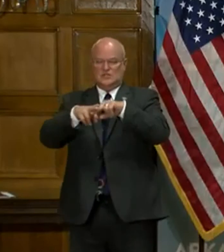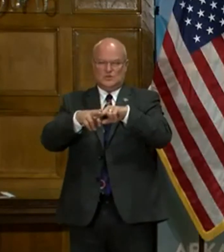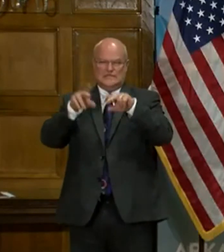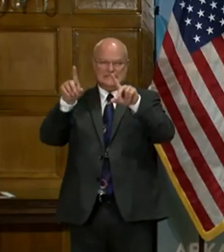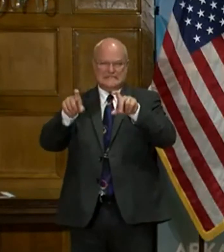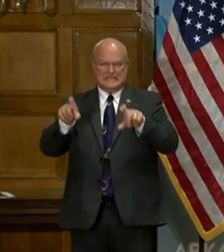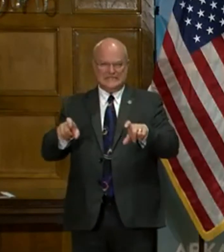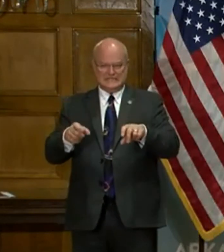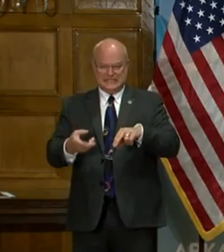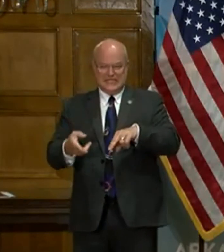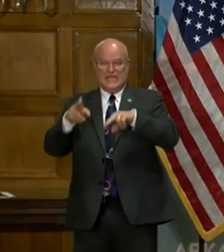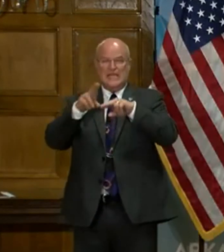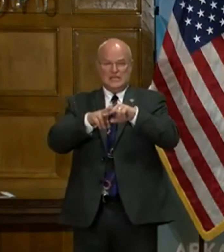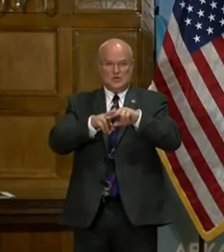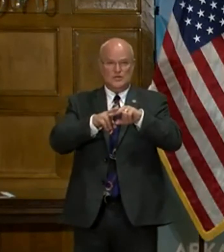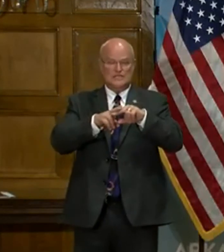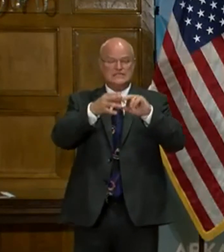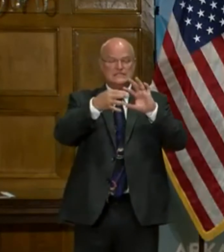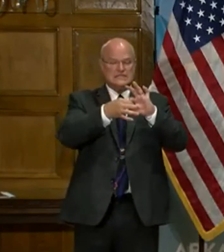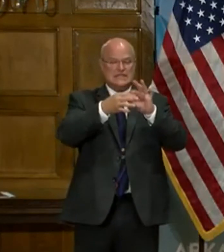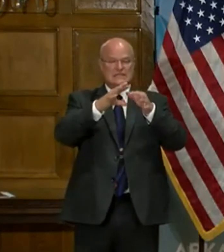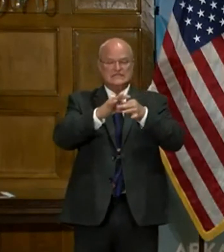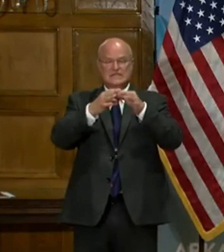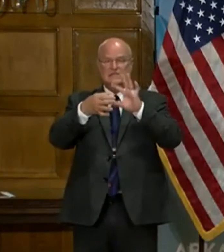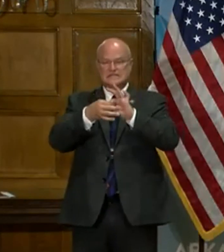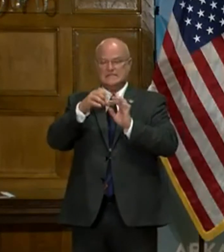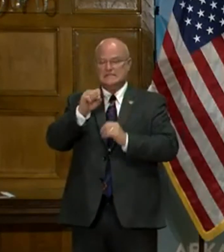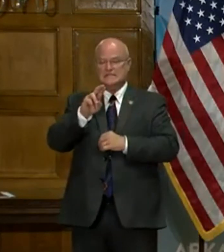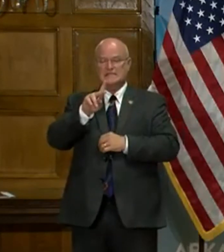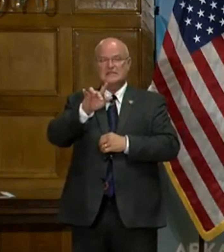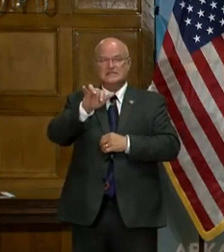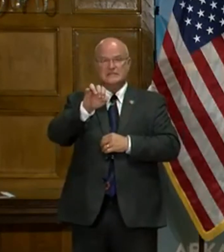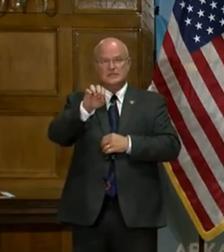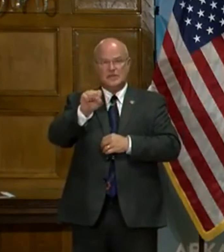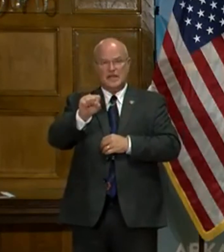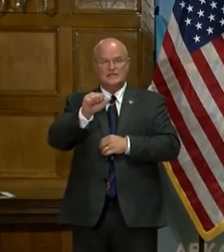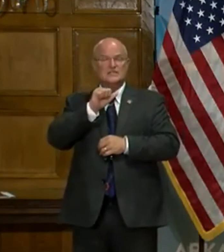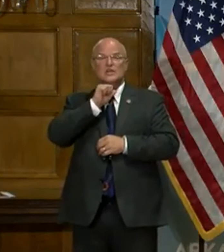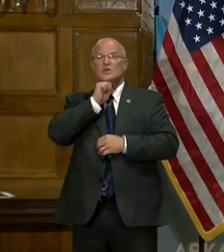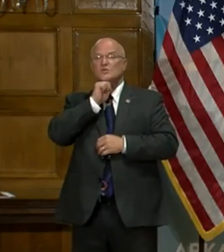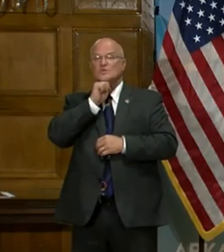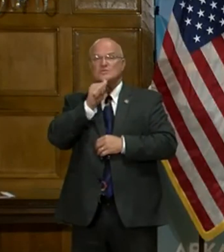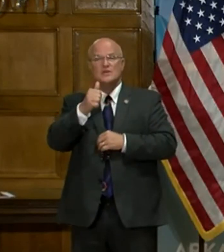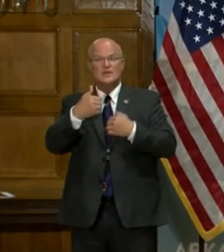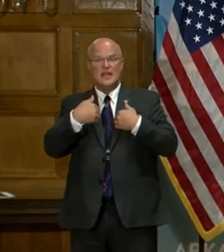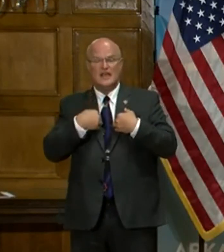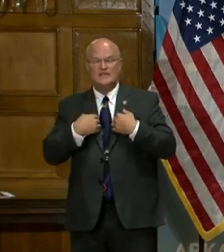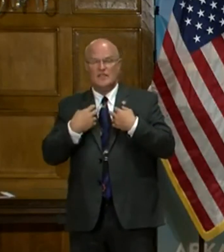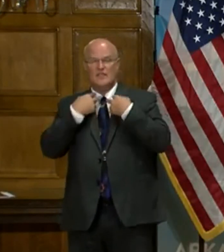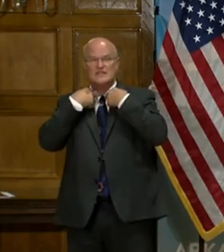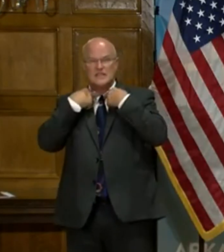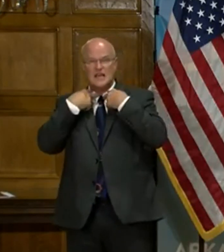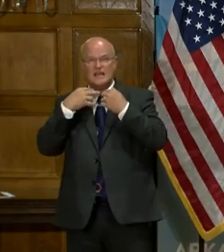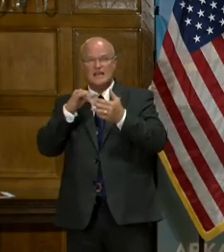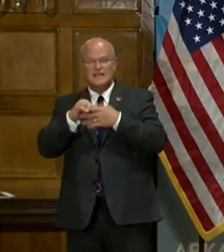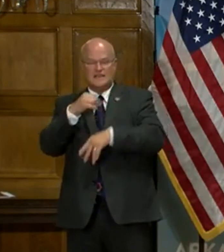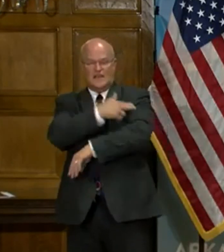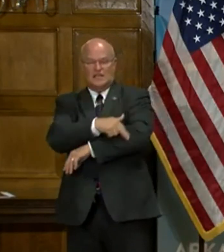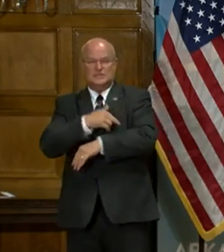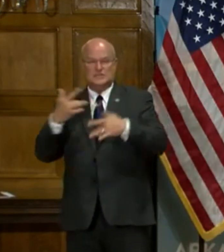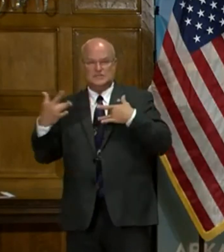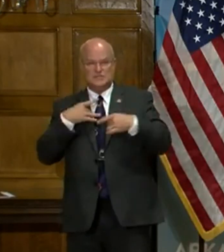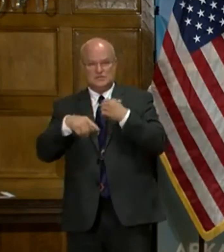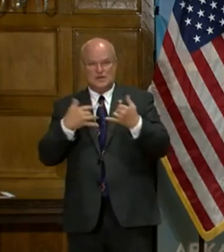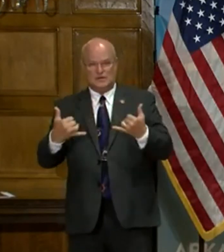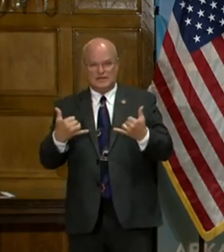increase that supply chain of testing supplies so we don't run into those choke points that the hospitals are worried